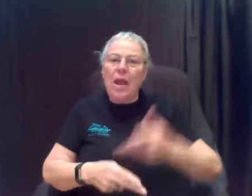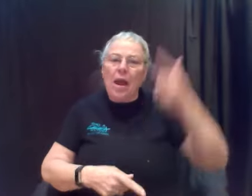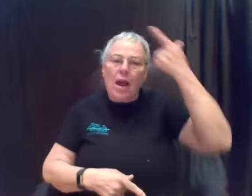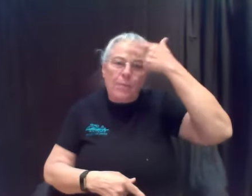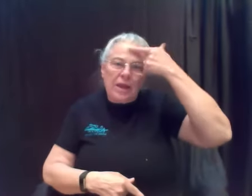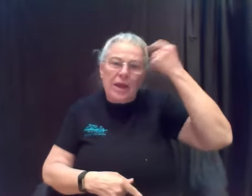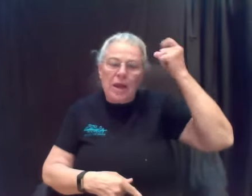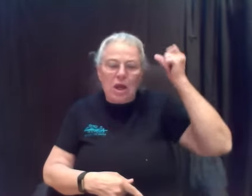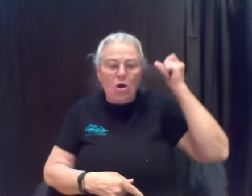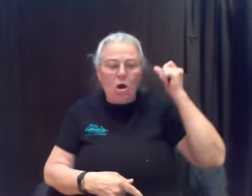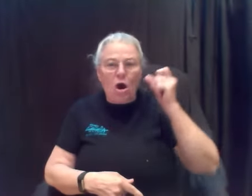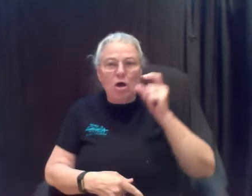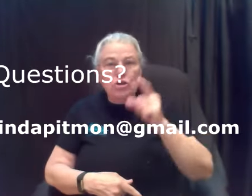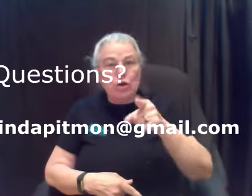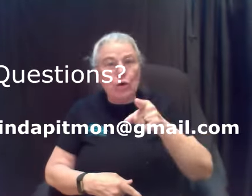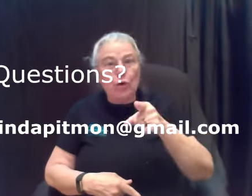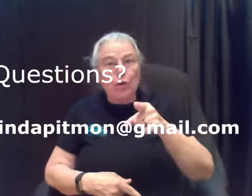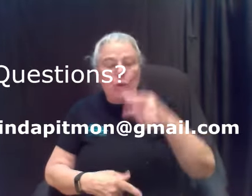and because you